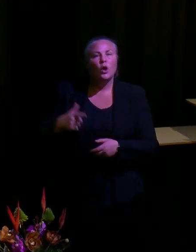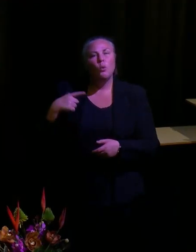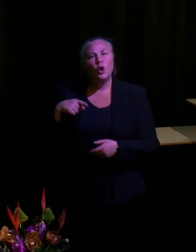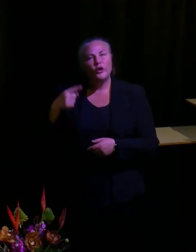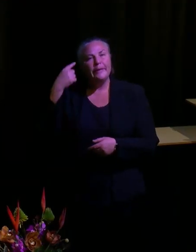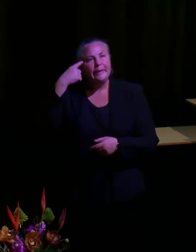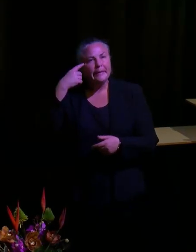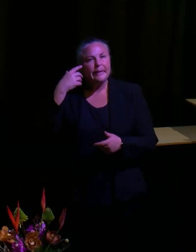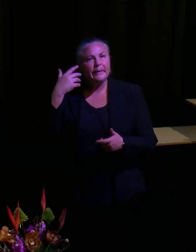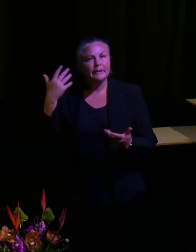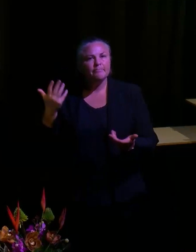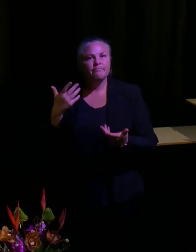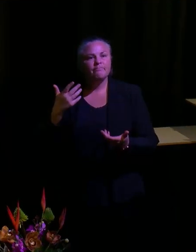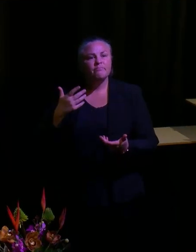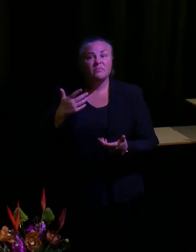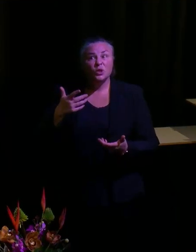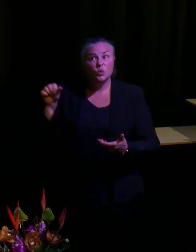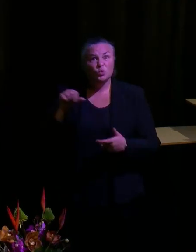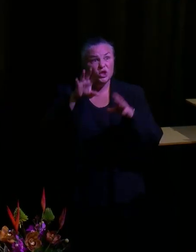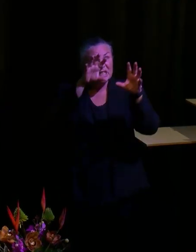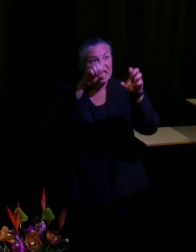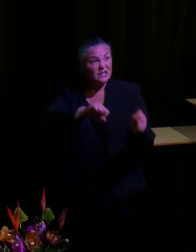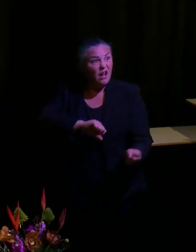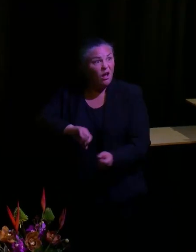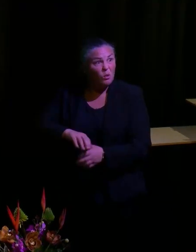think, you know, we should take it down?